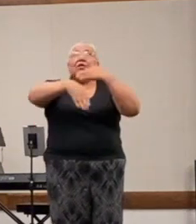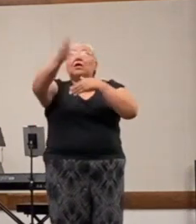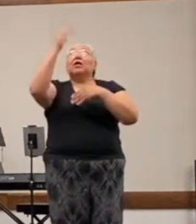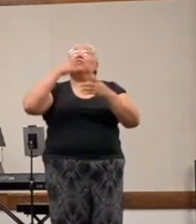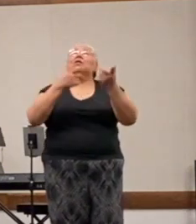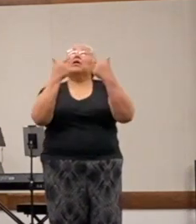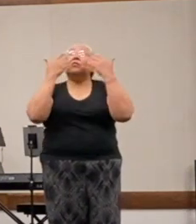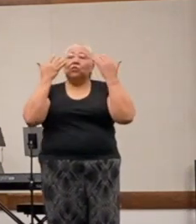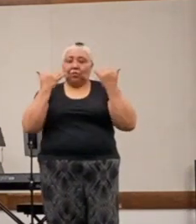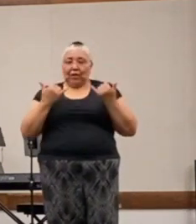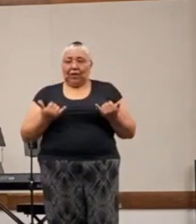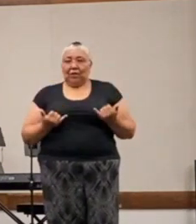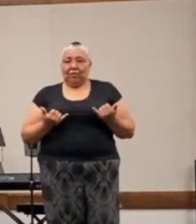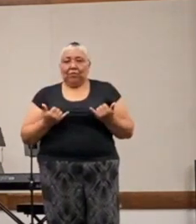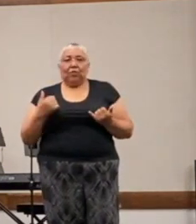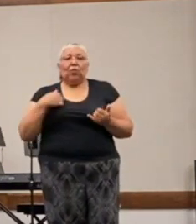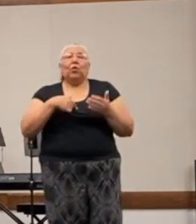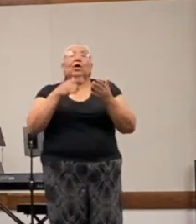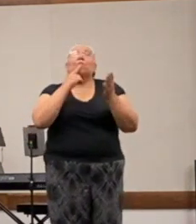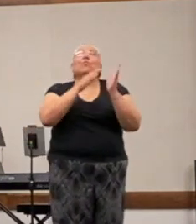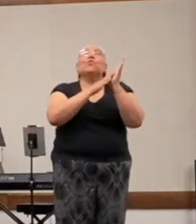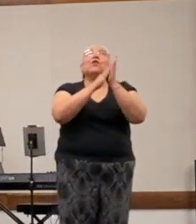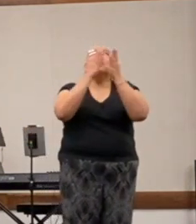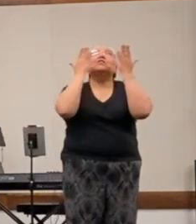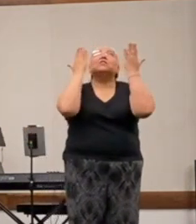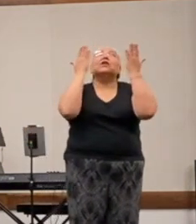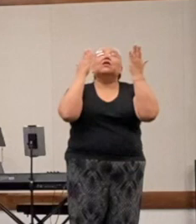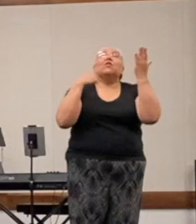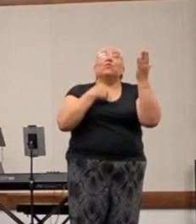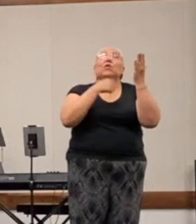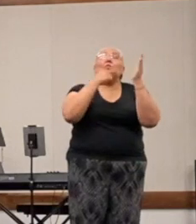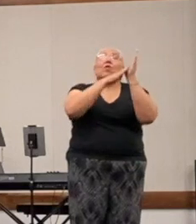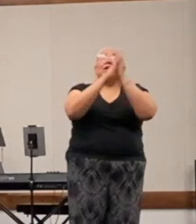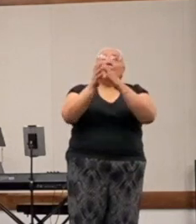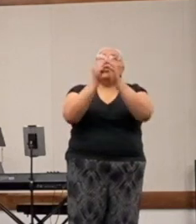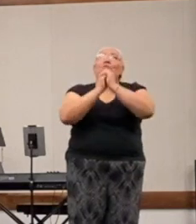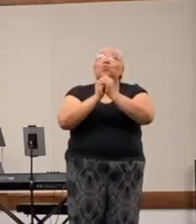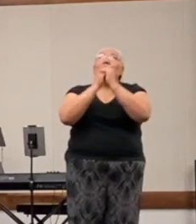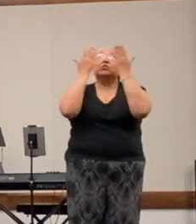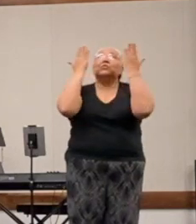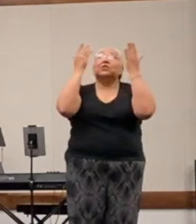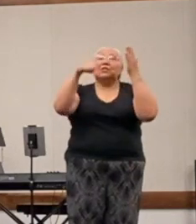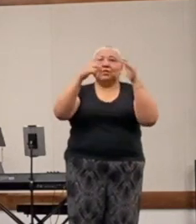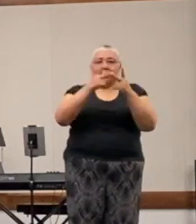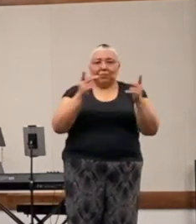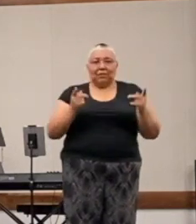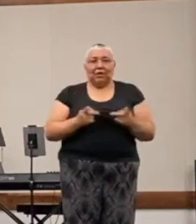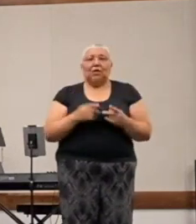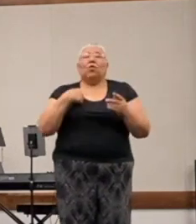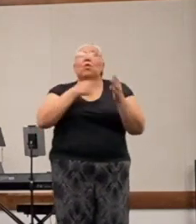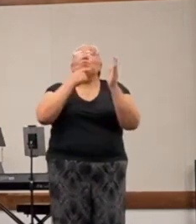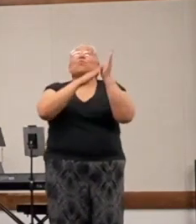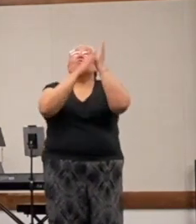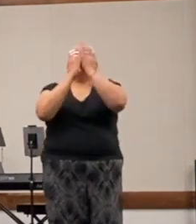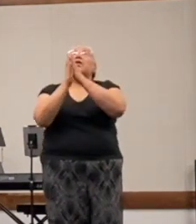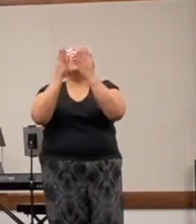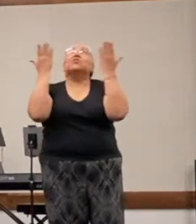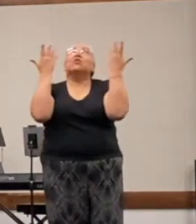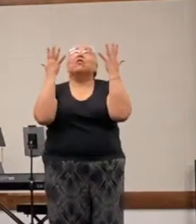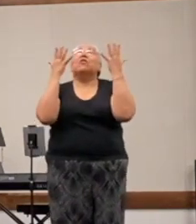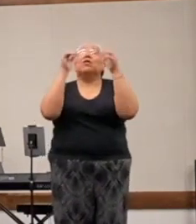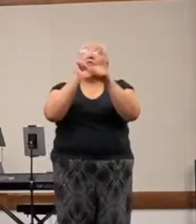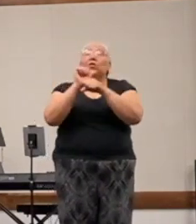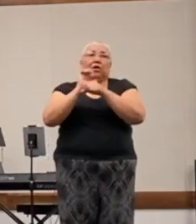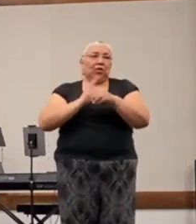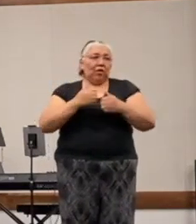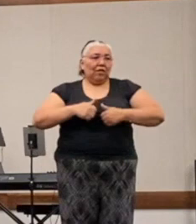come to you right now and we praise you, Father. We praise you, God, that we get to worship you in this place. We praise you, God, that you are already working